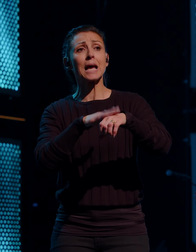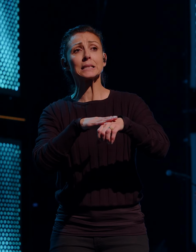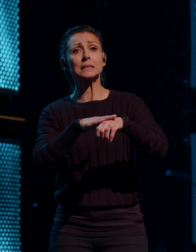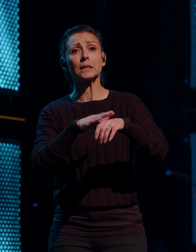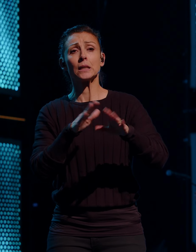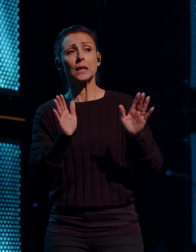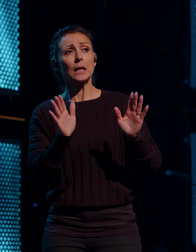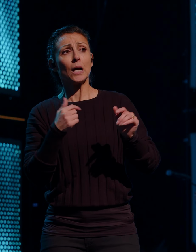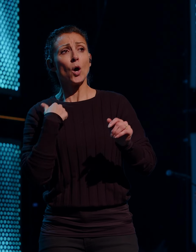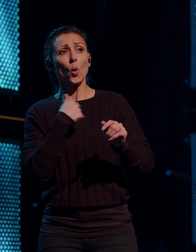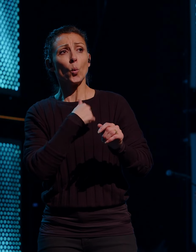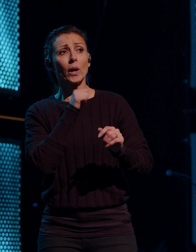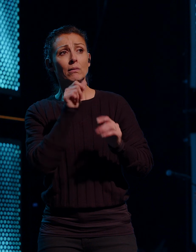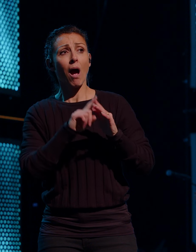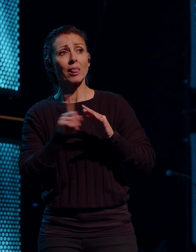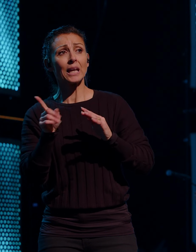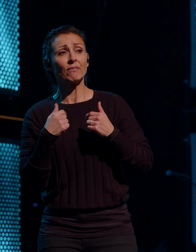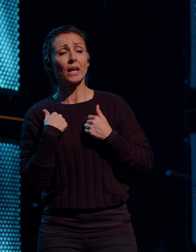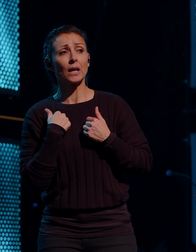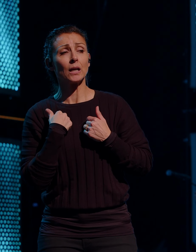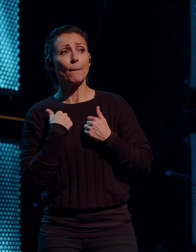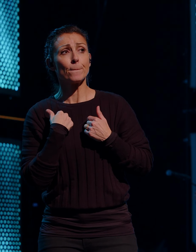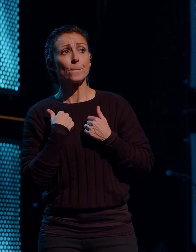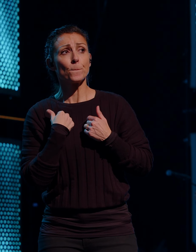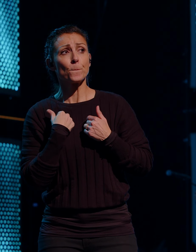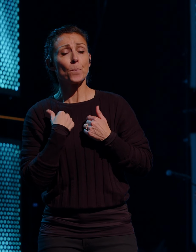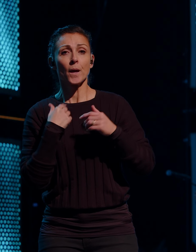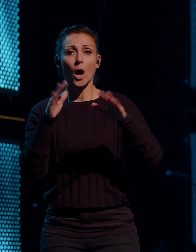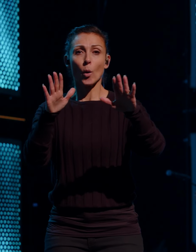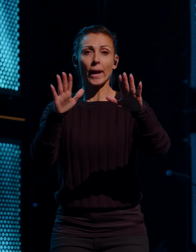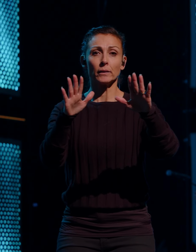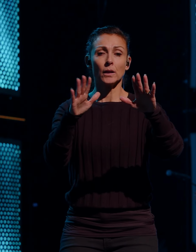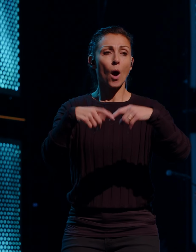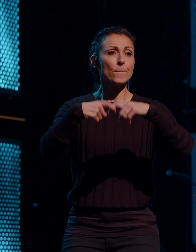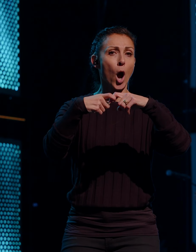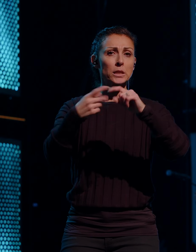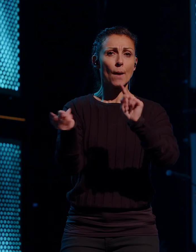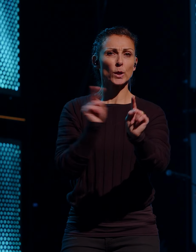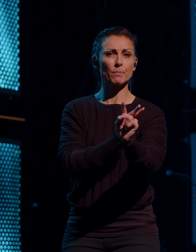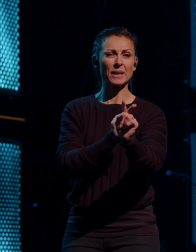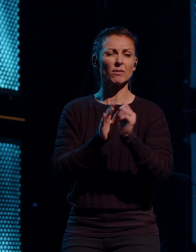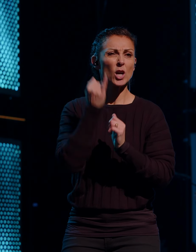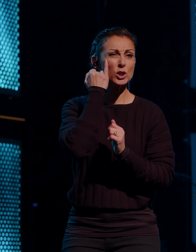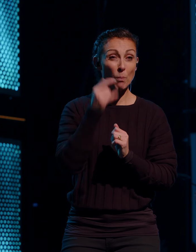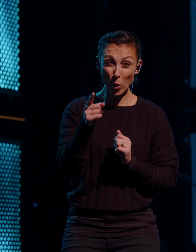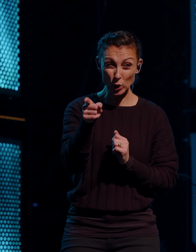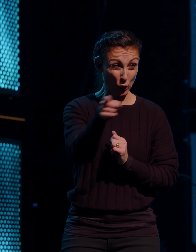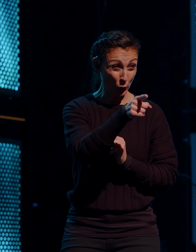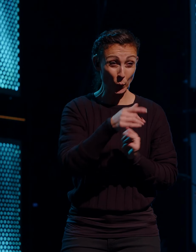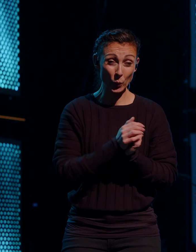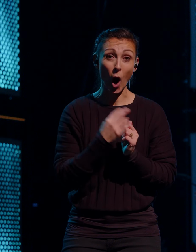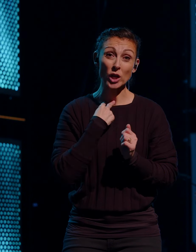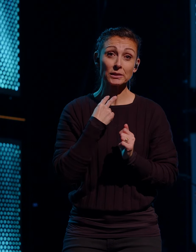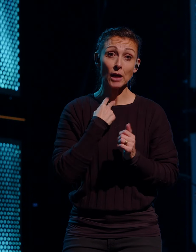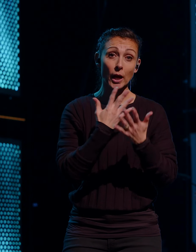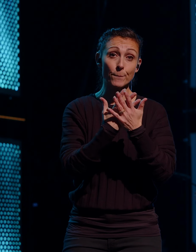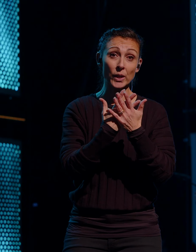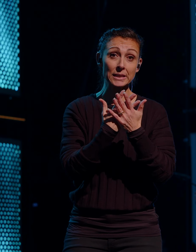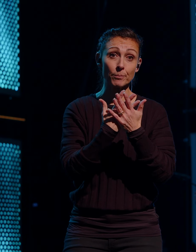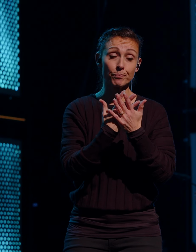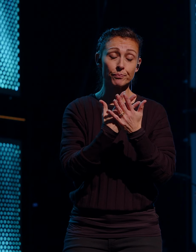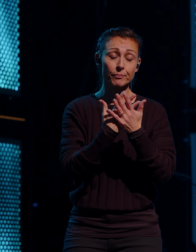trying to put myself in this position too. If you're in the prison, and all those things happen, are you staying?